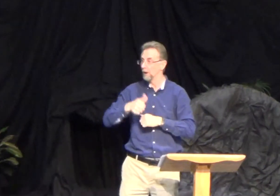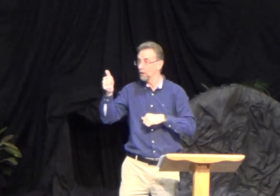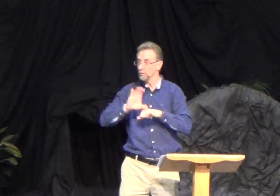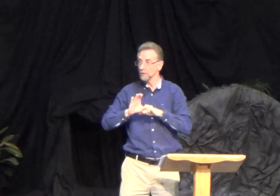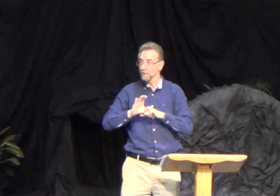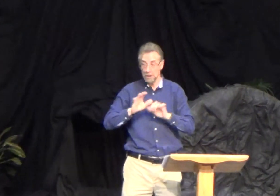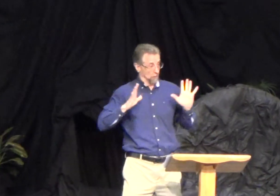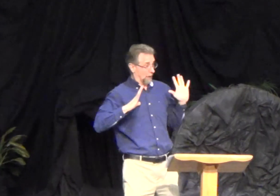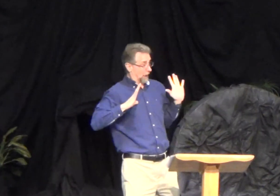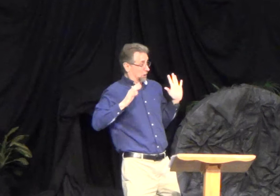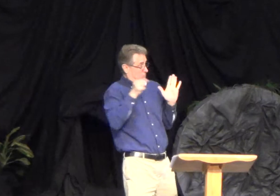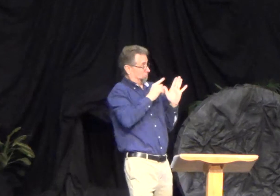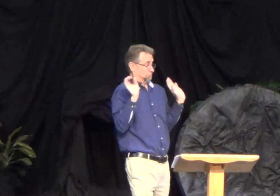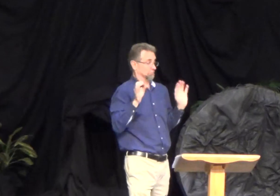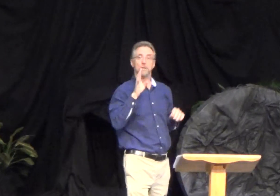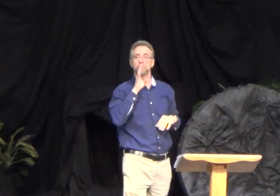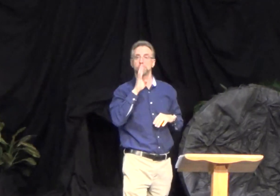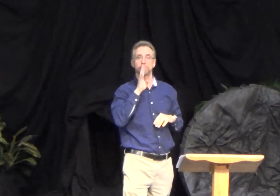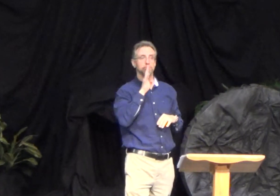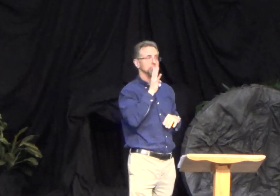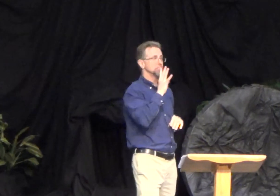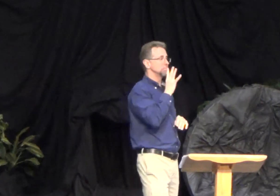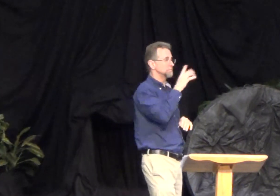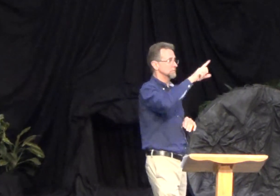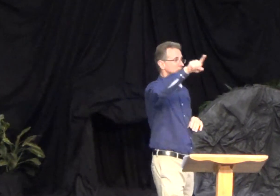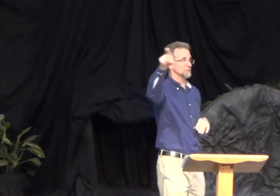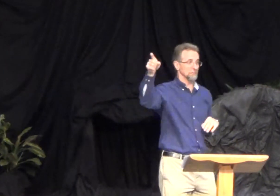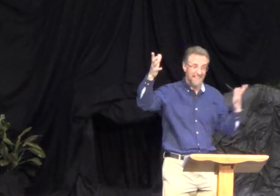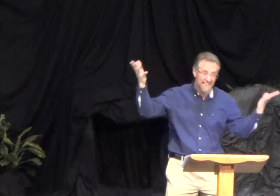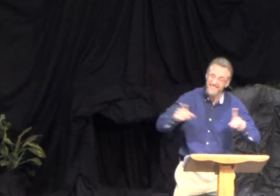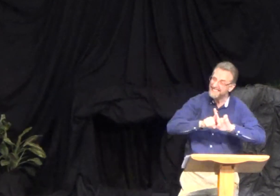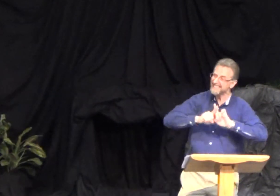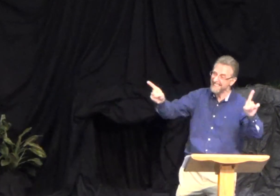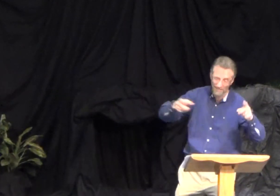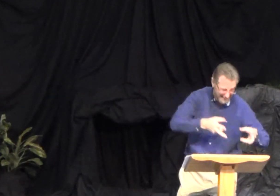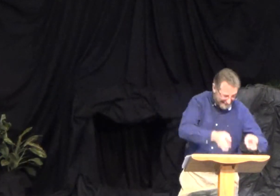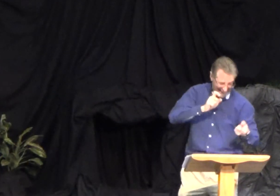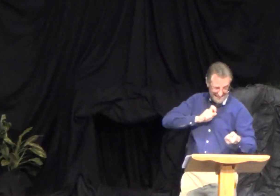different than other churches. I'm being critical of any other church, but it's different.